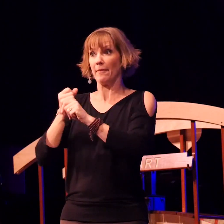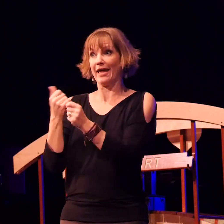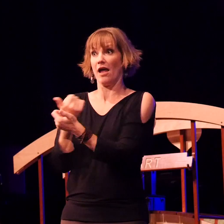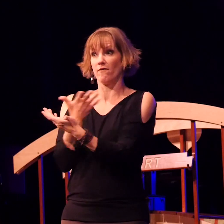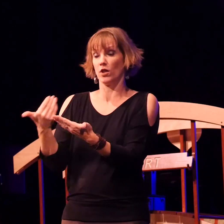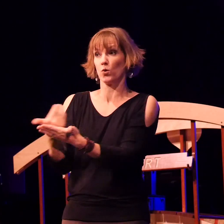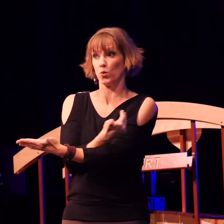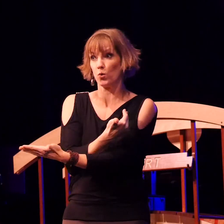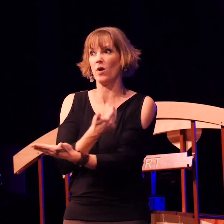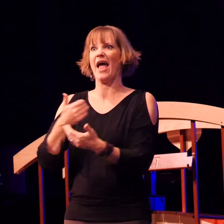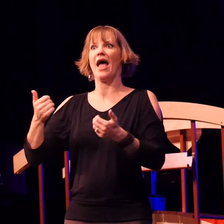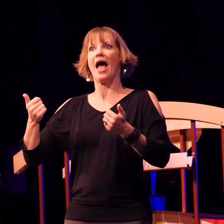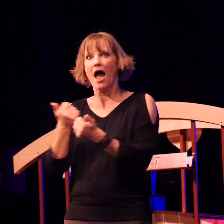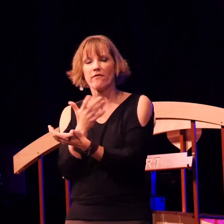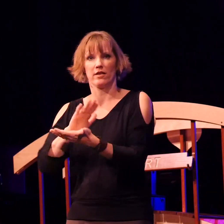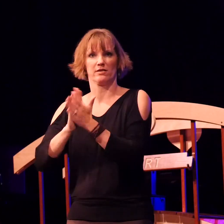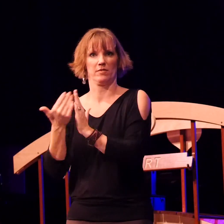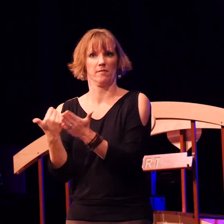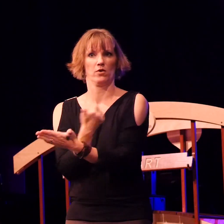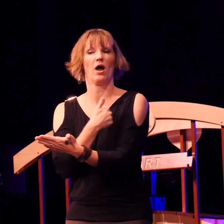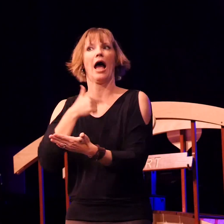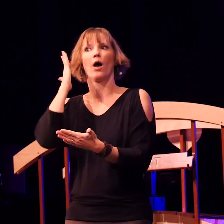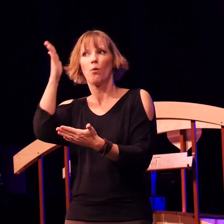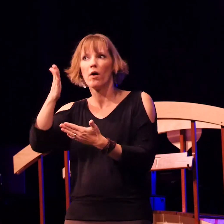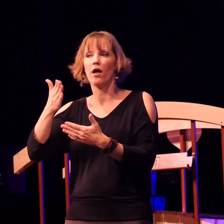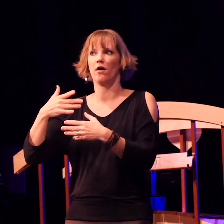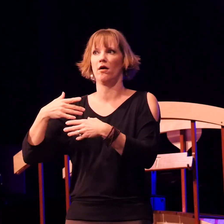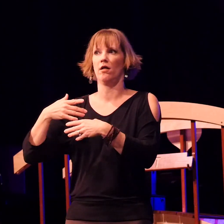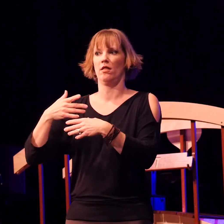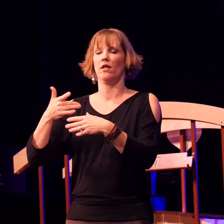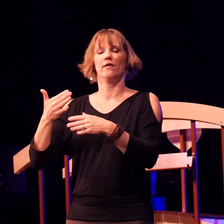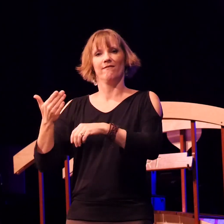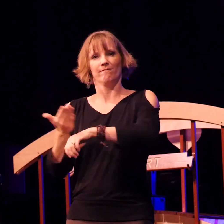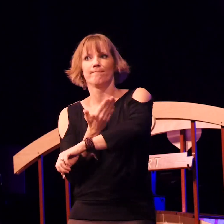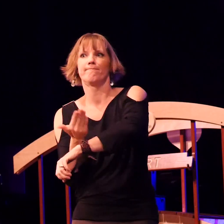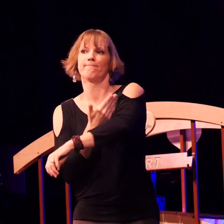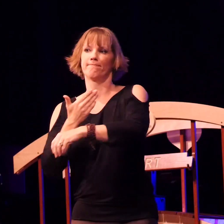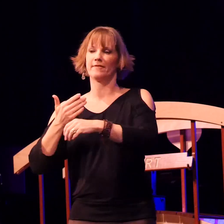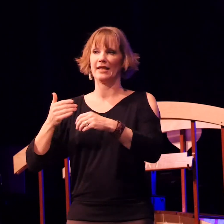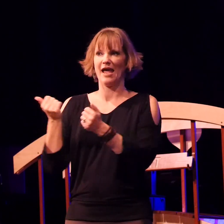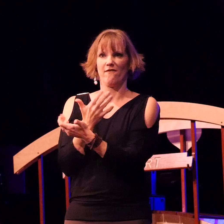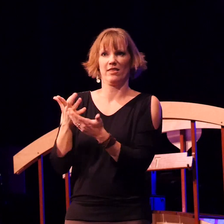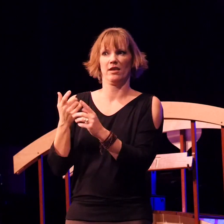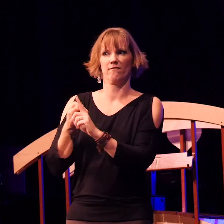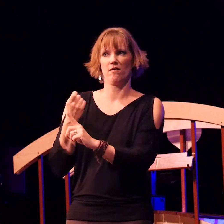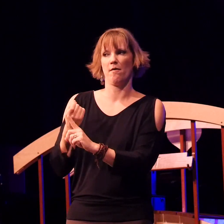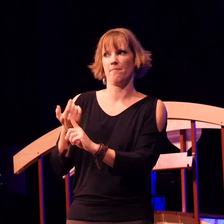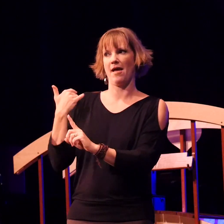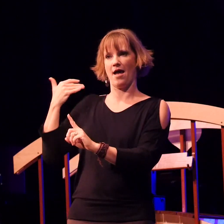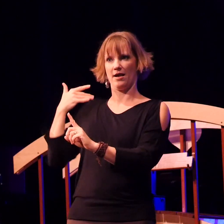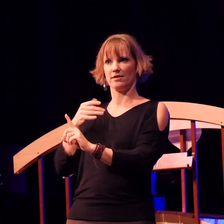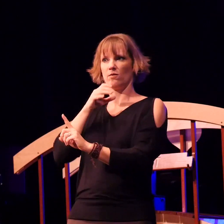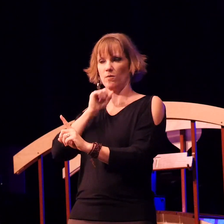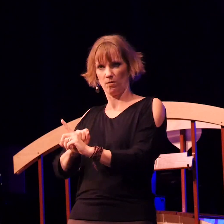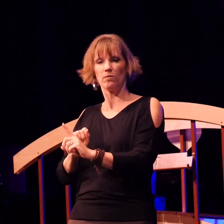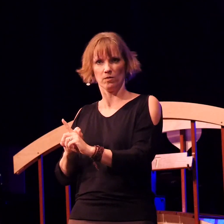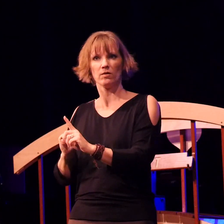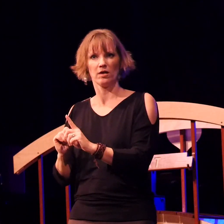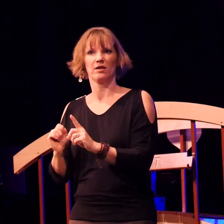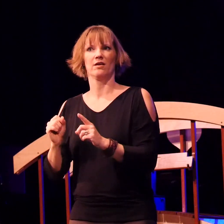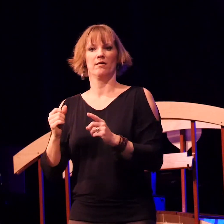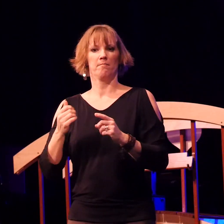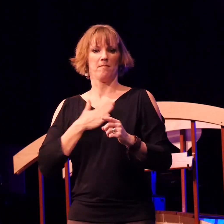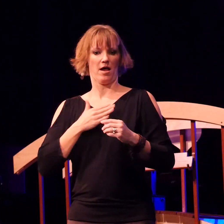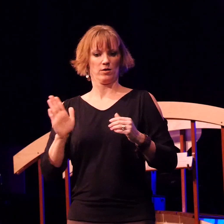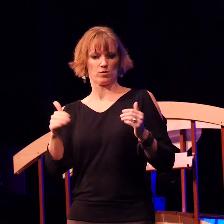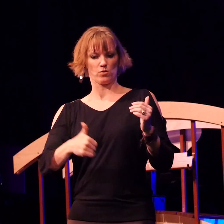All things are becoming new. I will restore to you the years the locusts have eaten." As it says in the 23rd Psalm, "Thou restorest my soul." There's something that